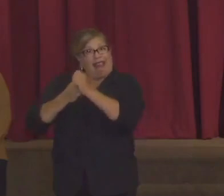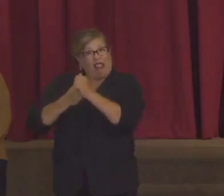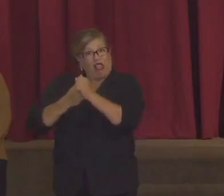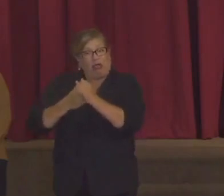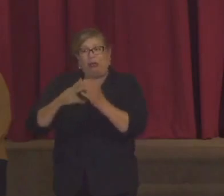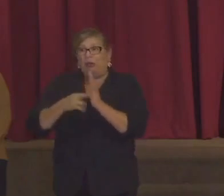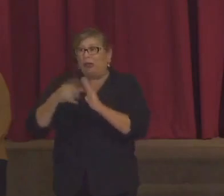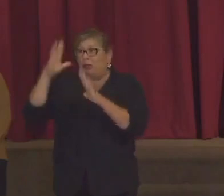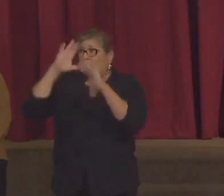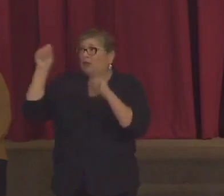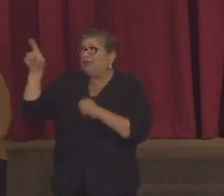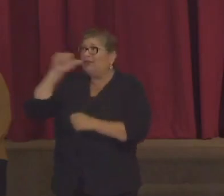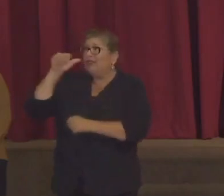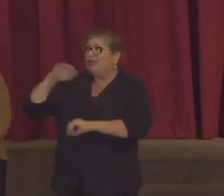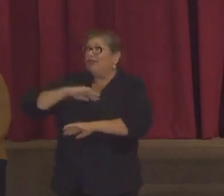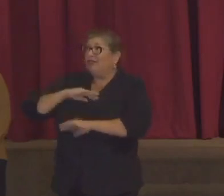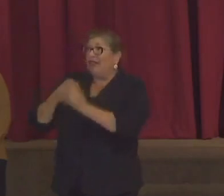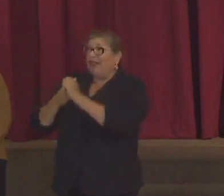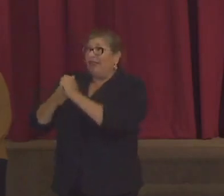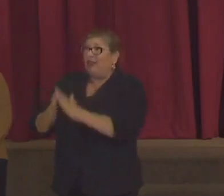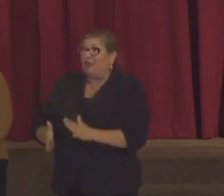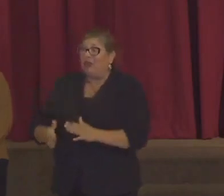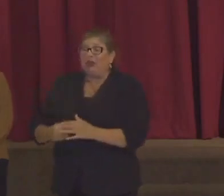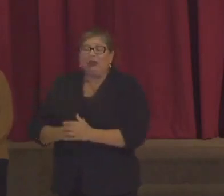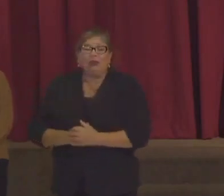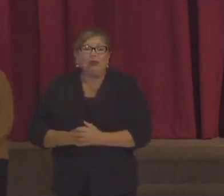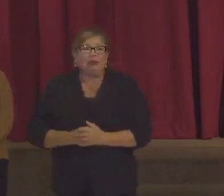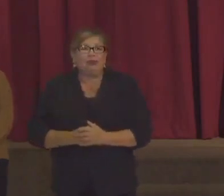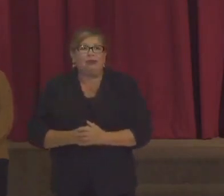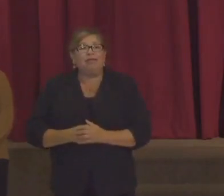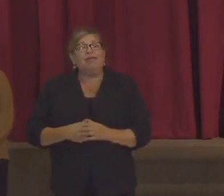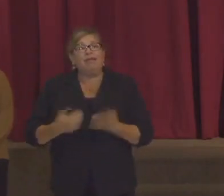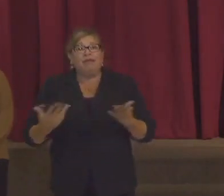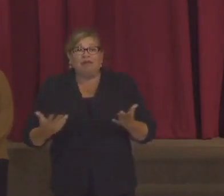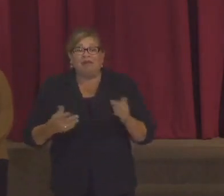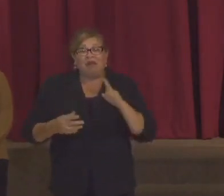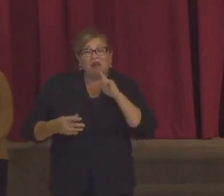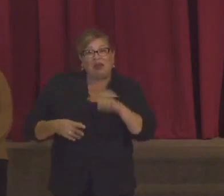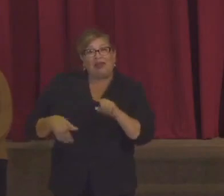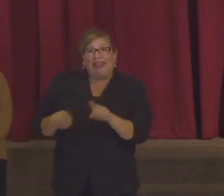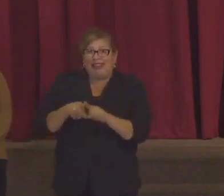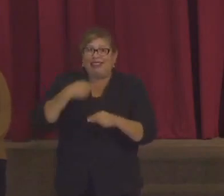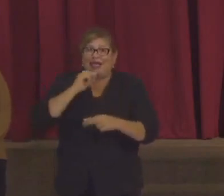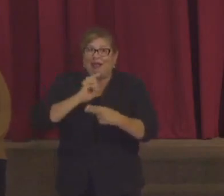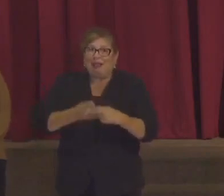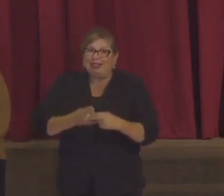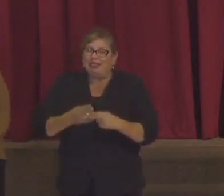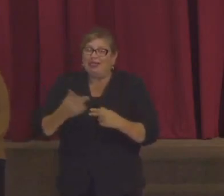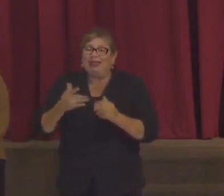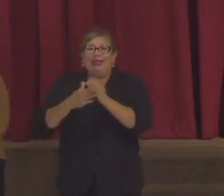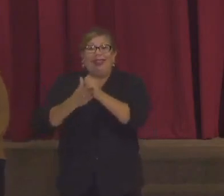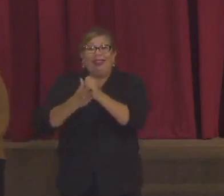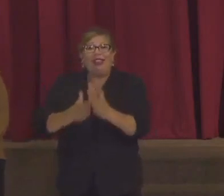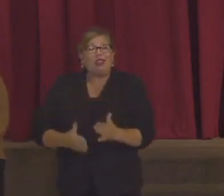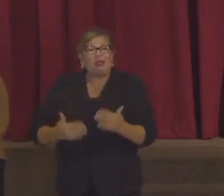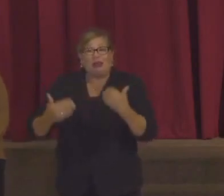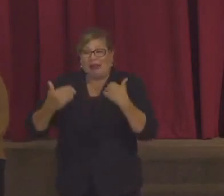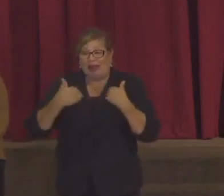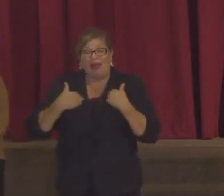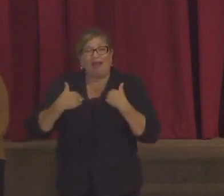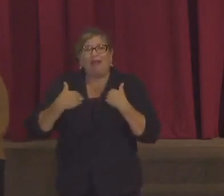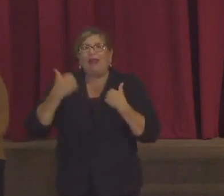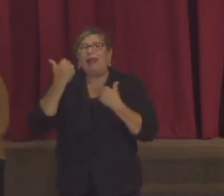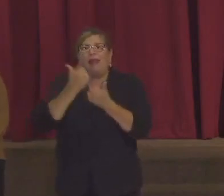found anywhere. In the absence of leaders, of people in positions of formal authority, we have people that exercise their moral authority each and